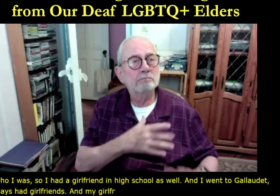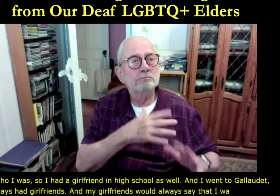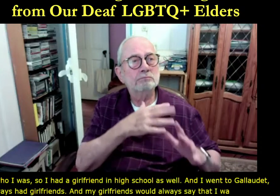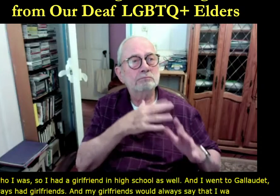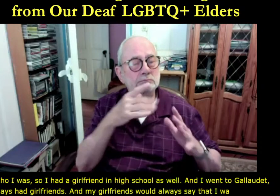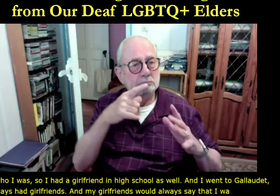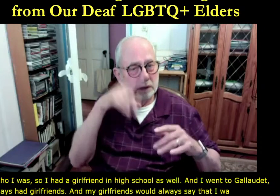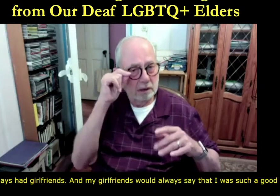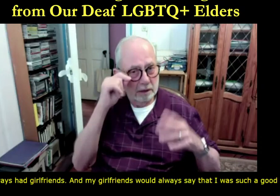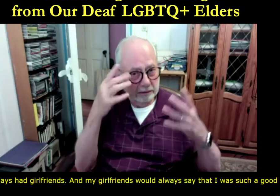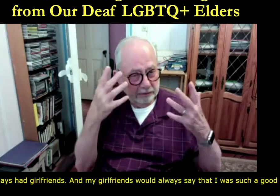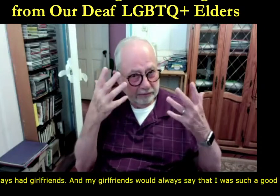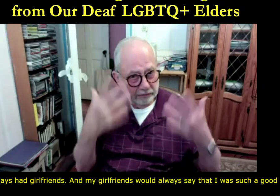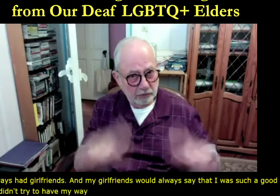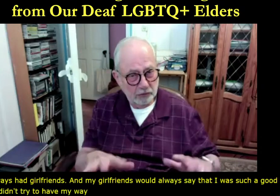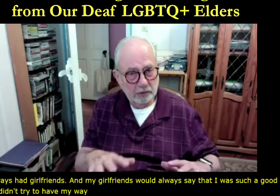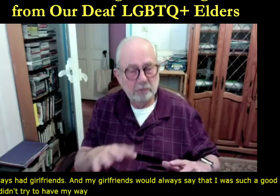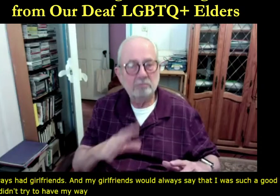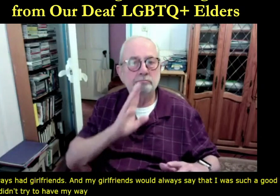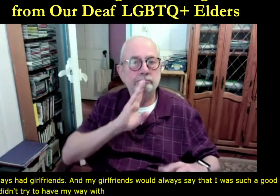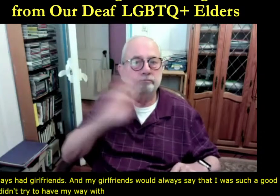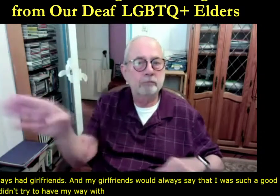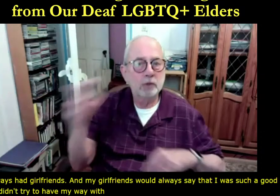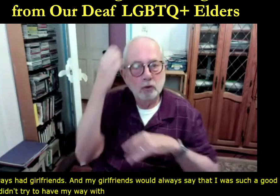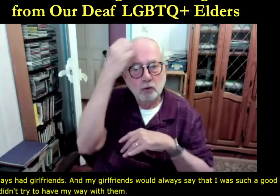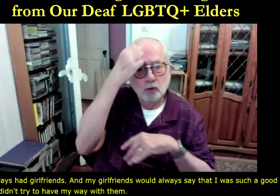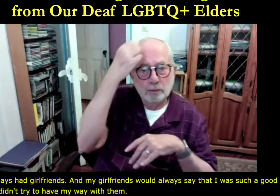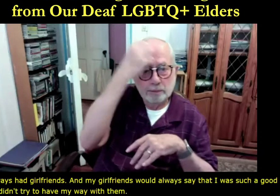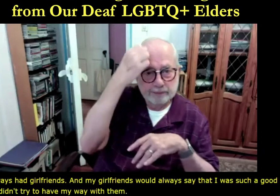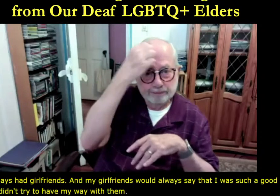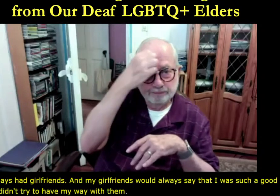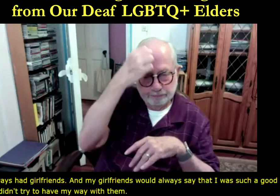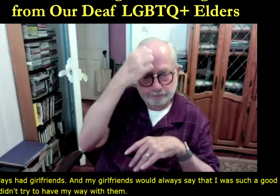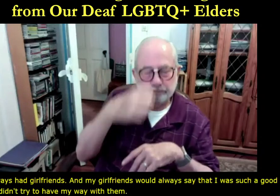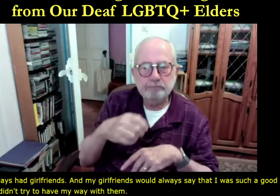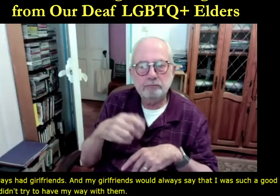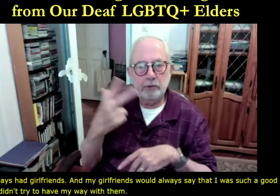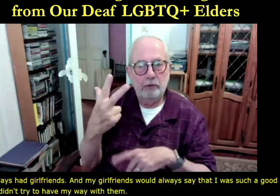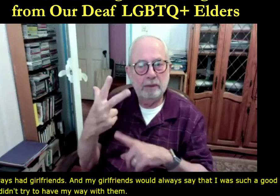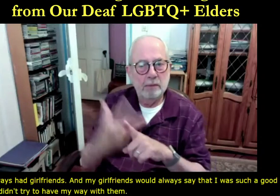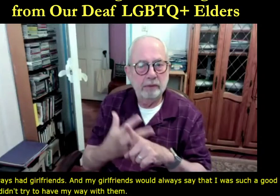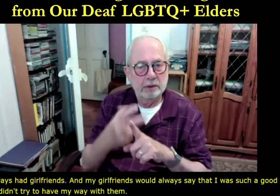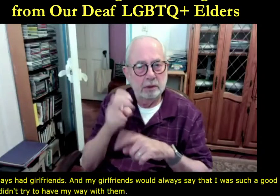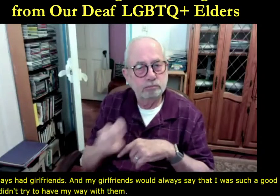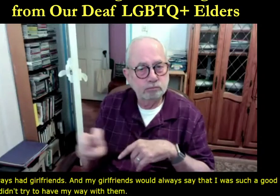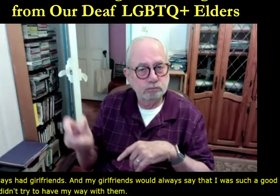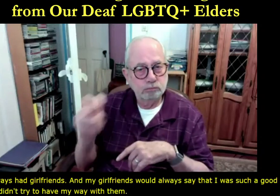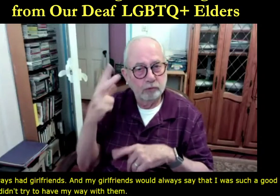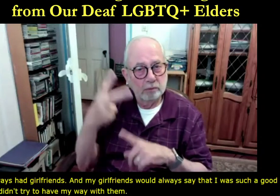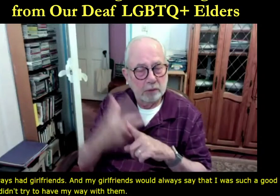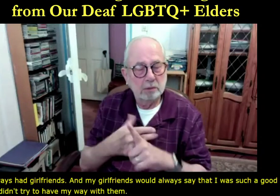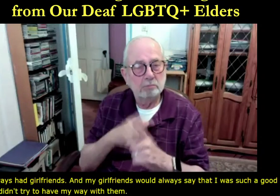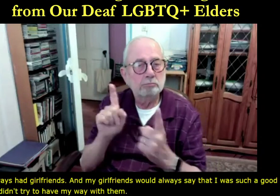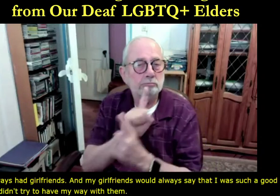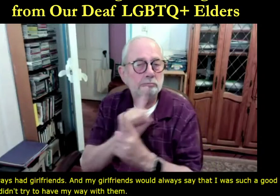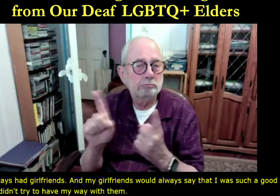and now after gallaudet i went to europe three months